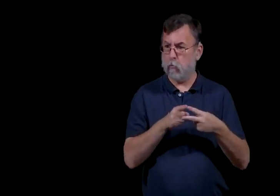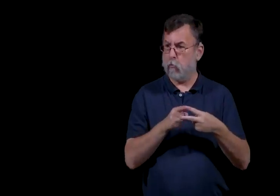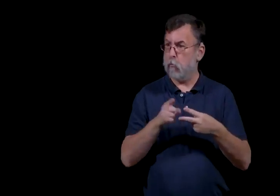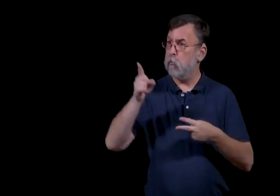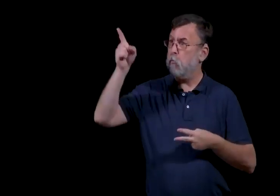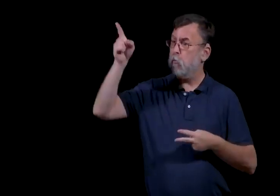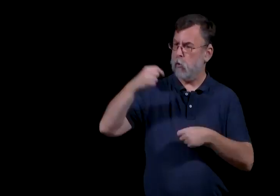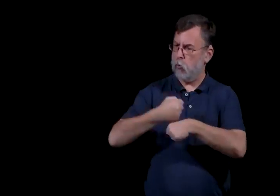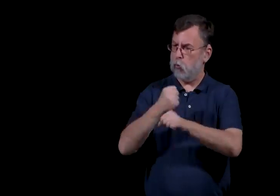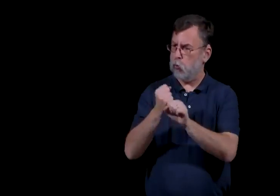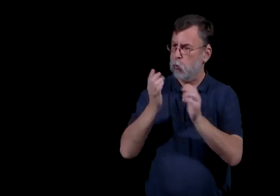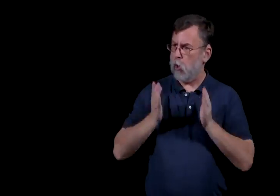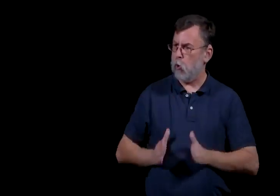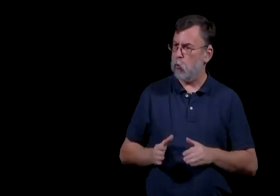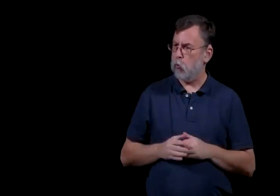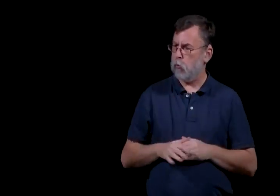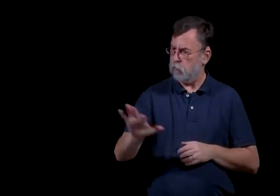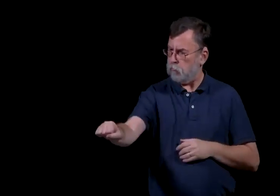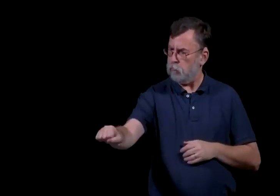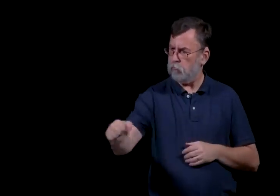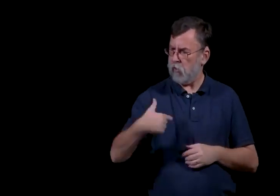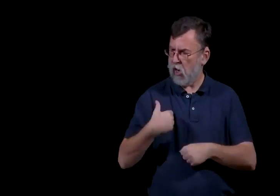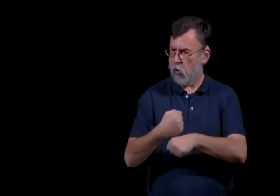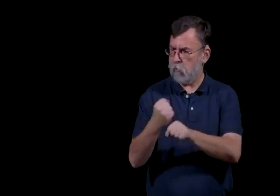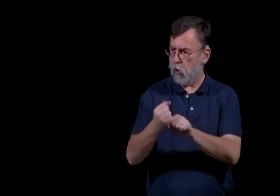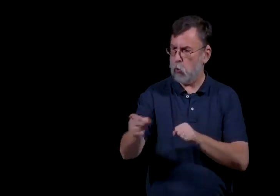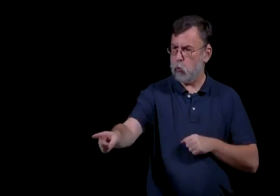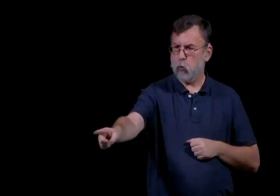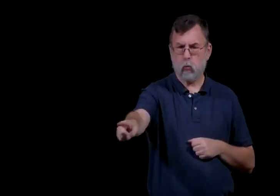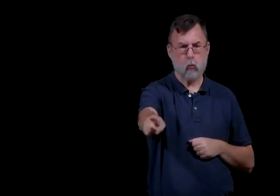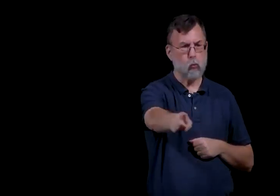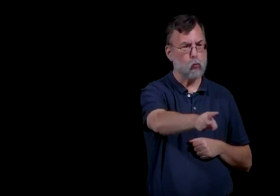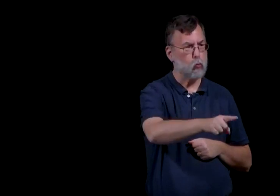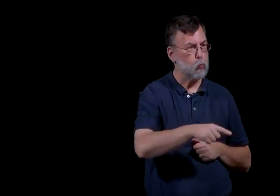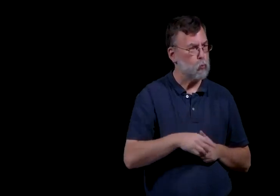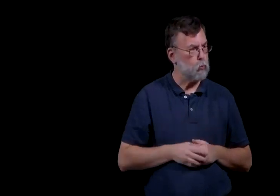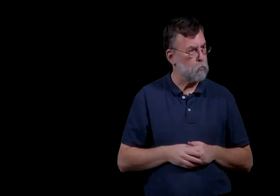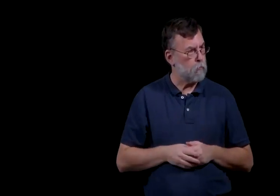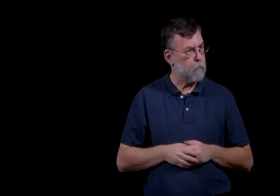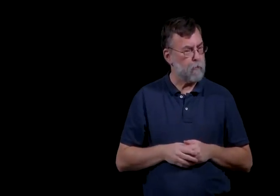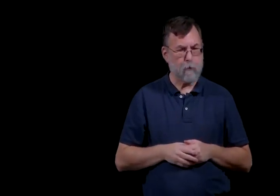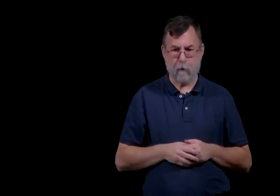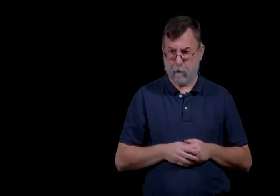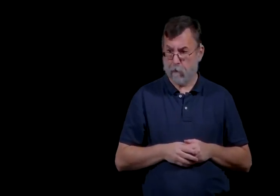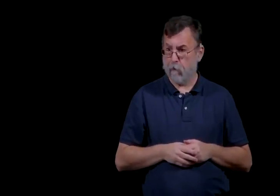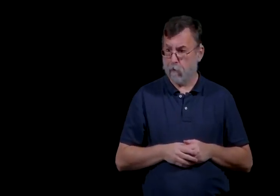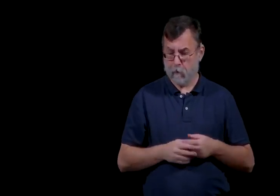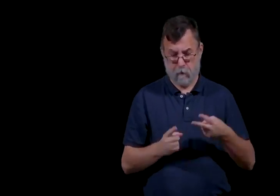and put them on Jesus. So He's our creator because He made you.